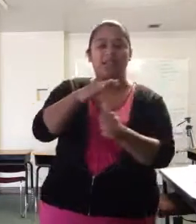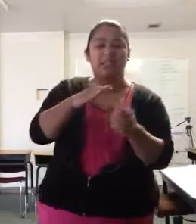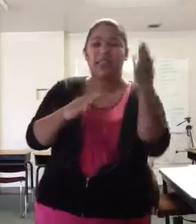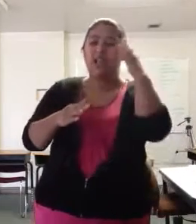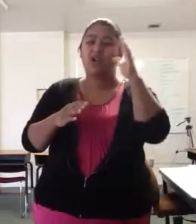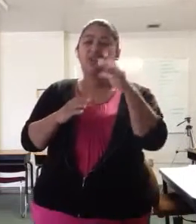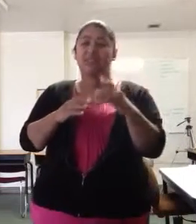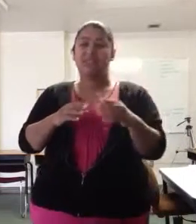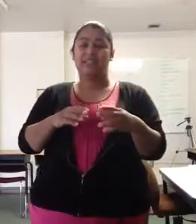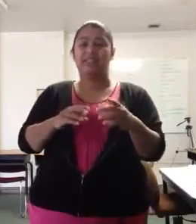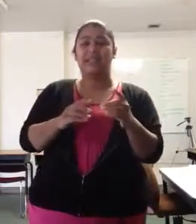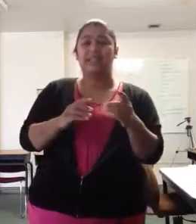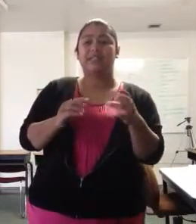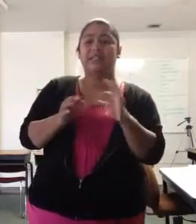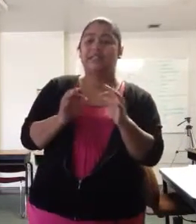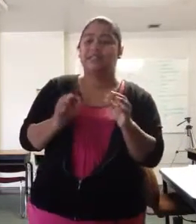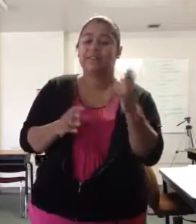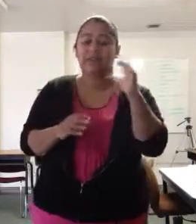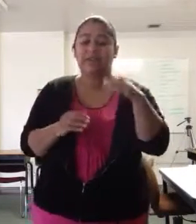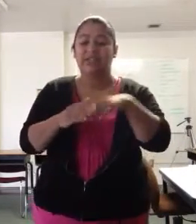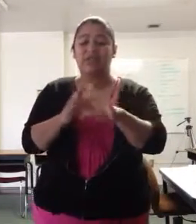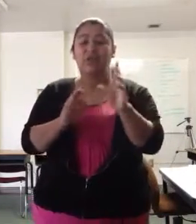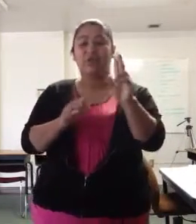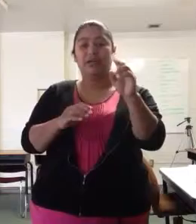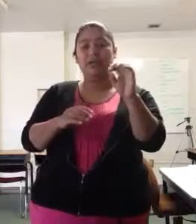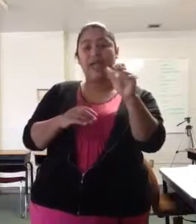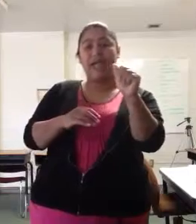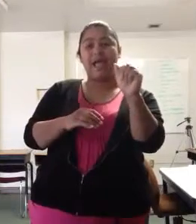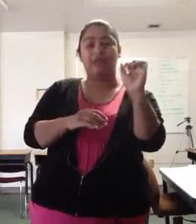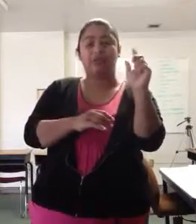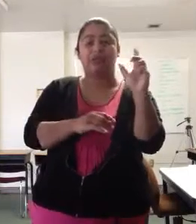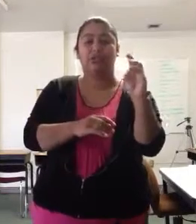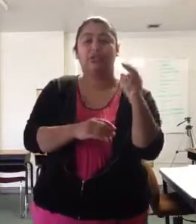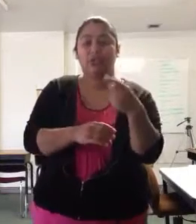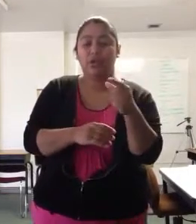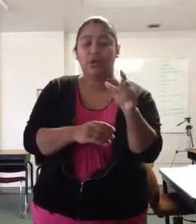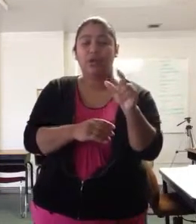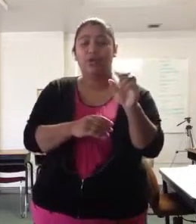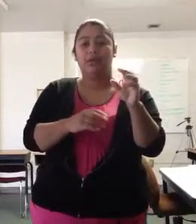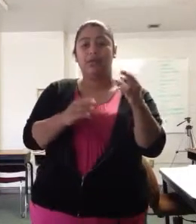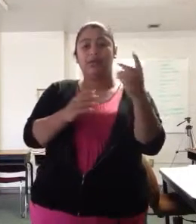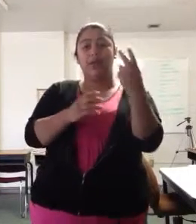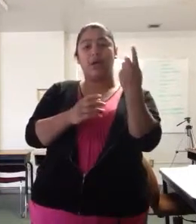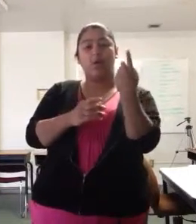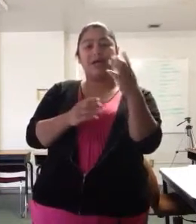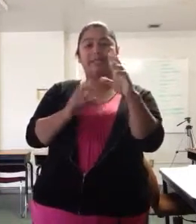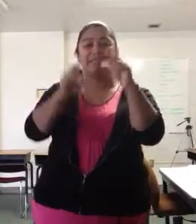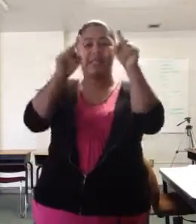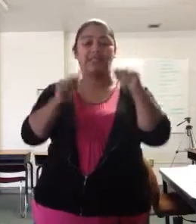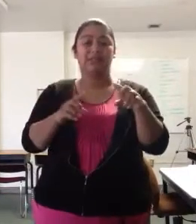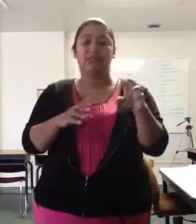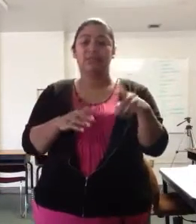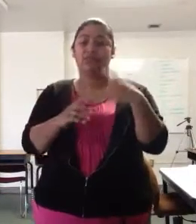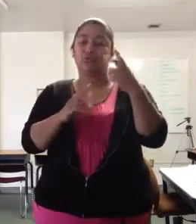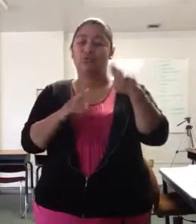definitions are usually in your entry-level Algebra 1 class tests, usually your first tests. And we're going to be talking about